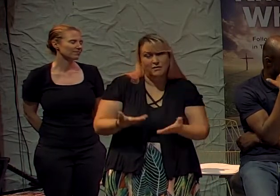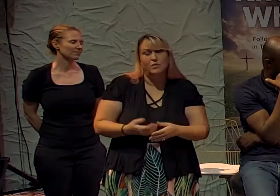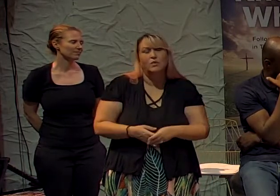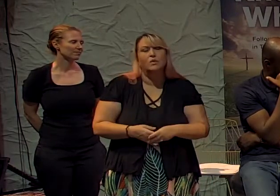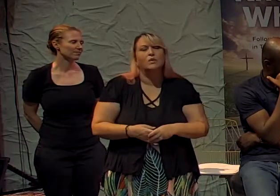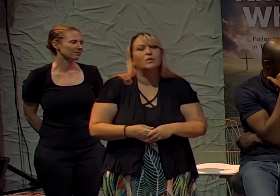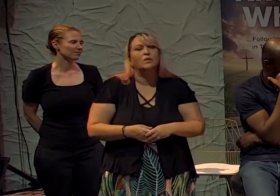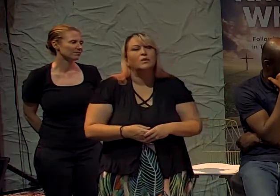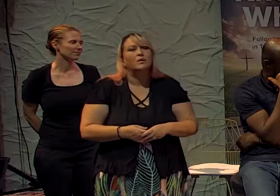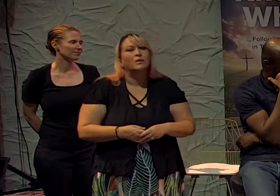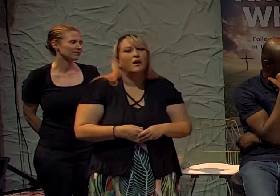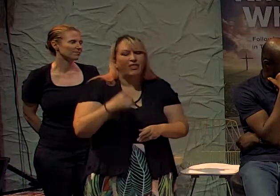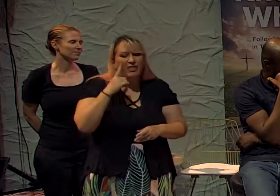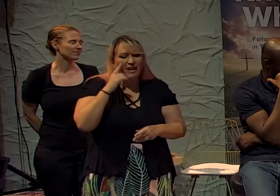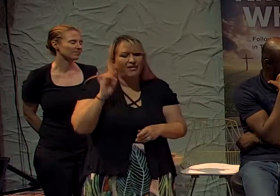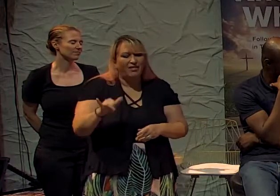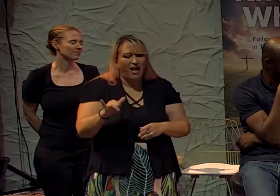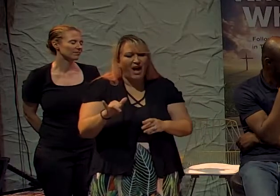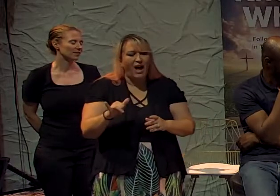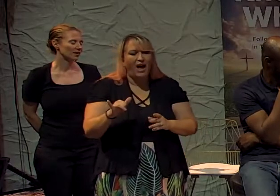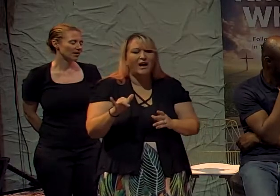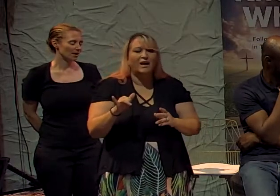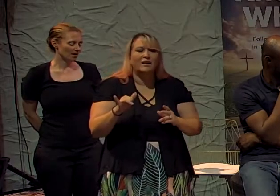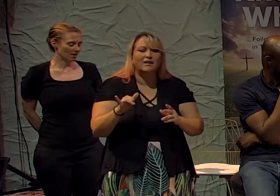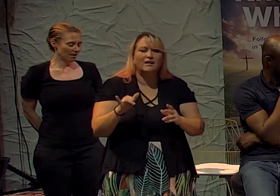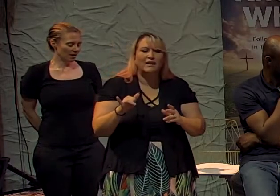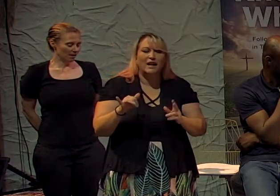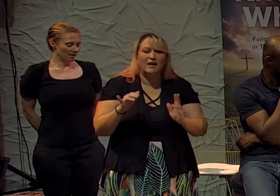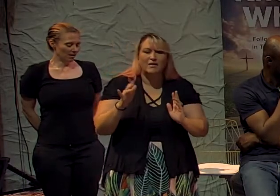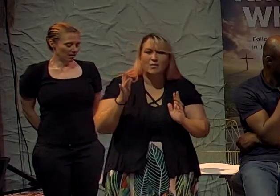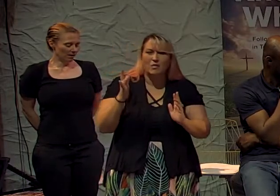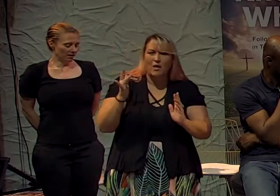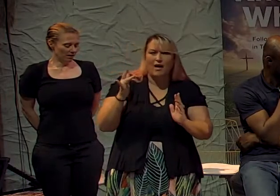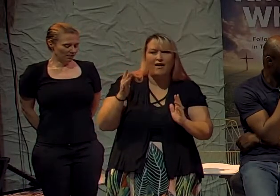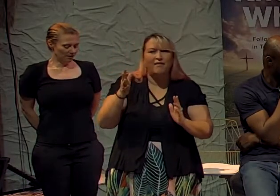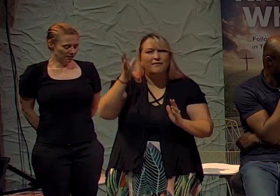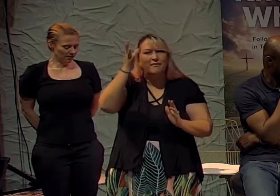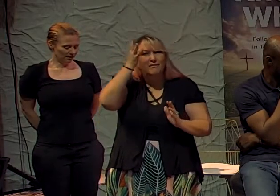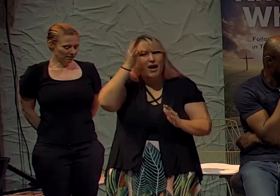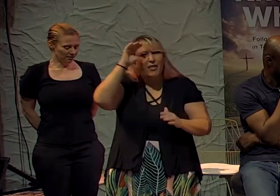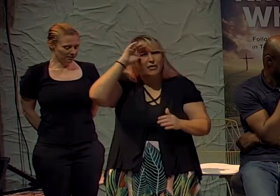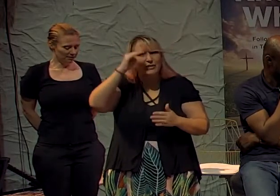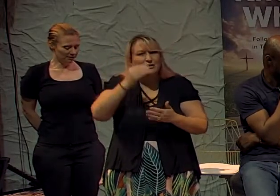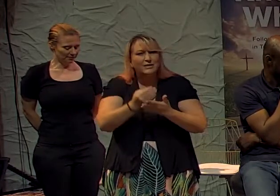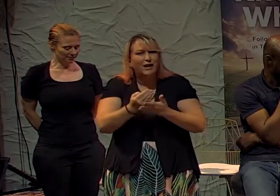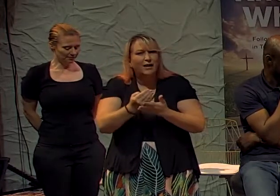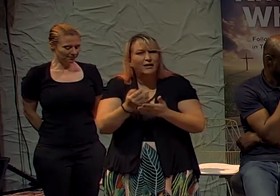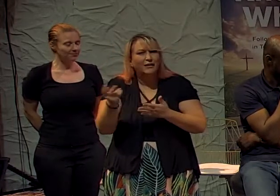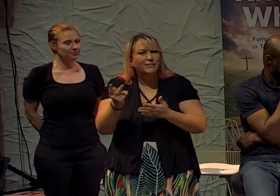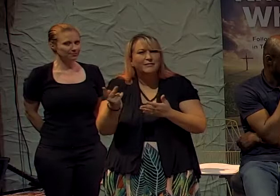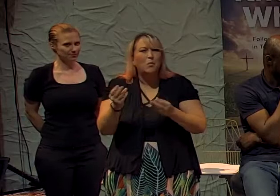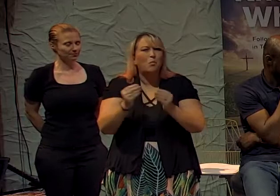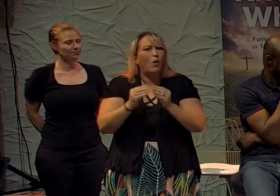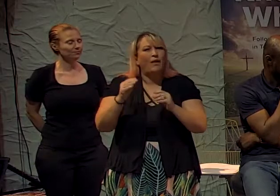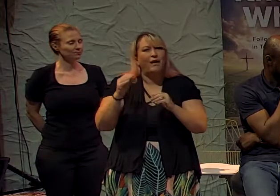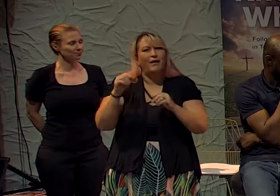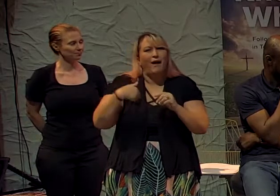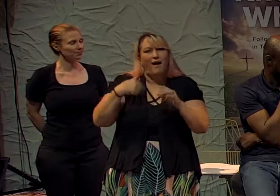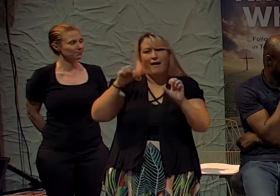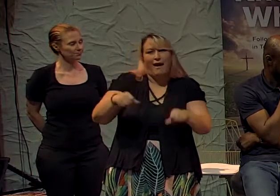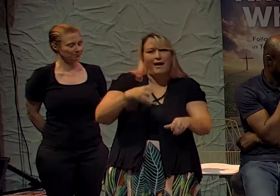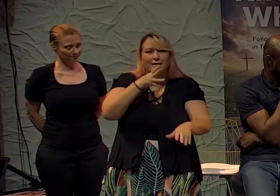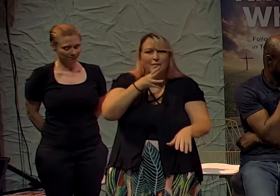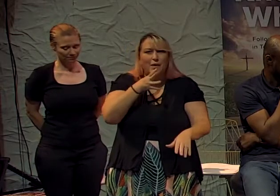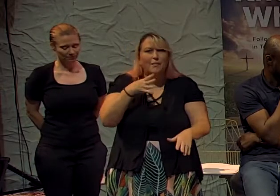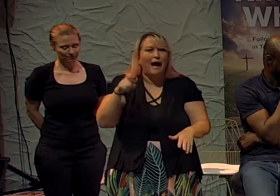think that, coupled with the fact that he was so good in that, it's that father-son, more so than I could have ever done as the mom. You know, I'm the one that's got